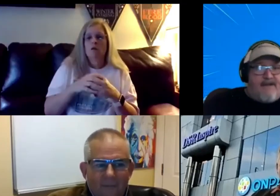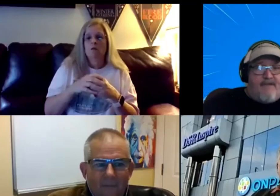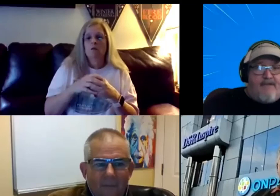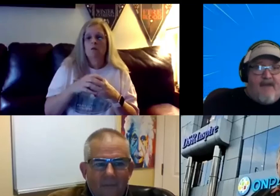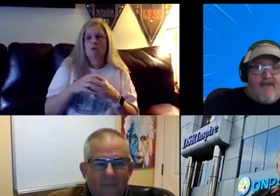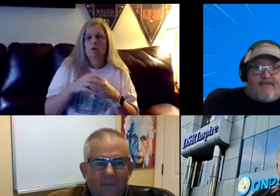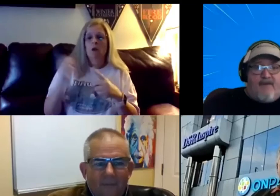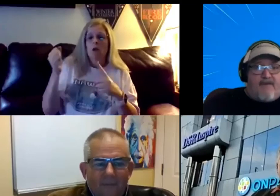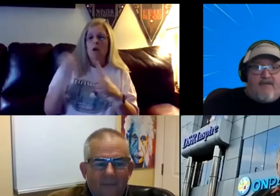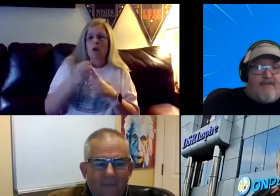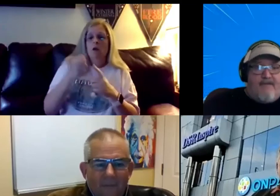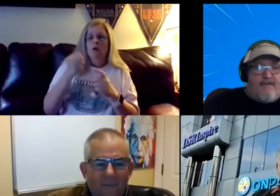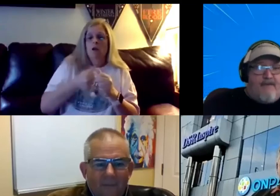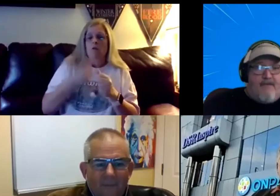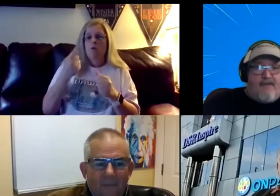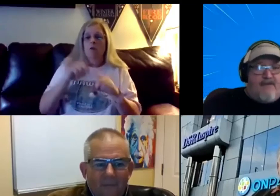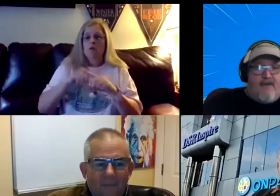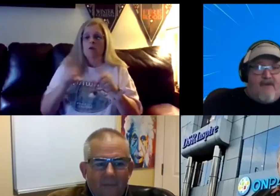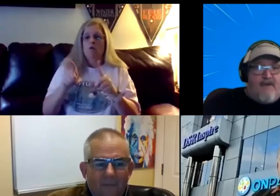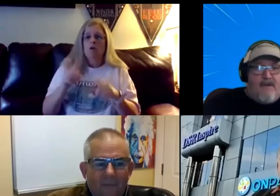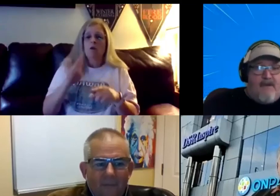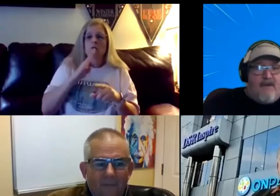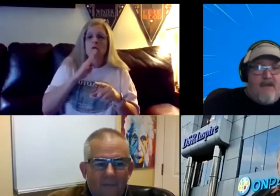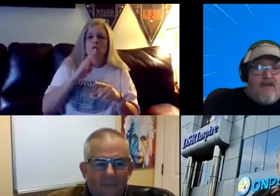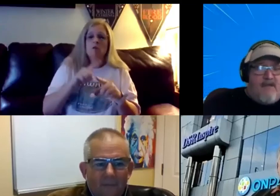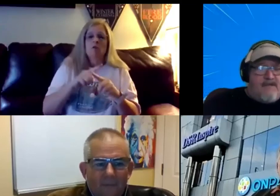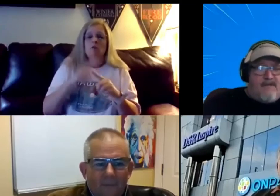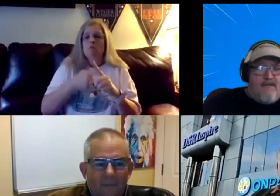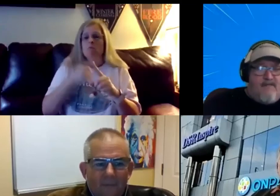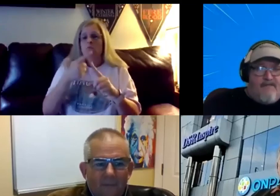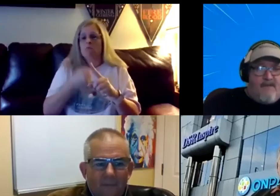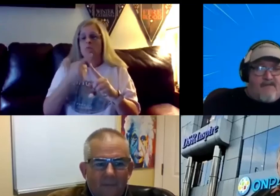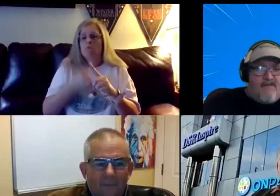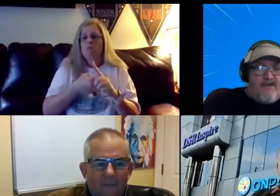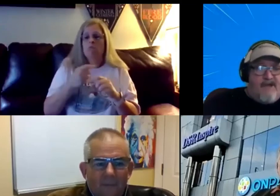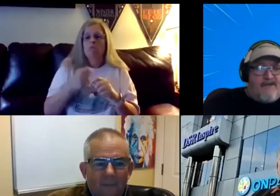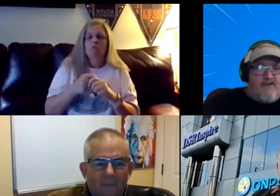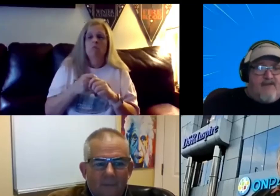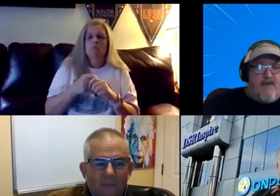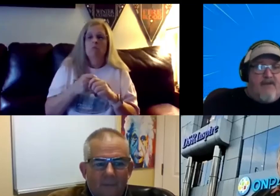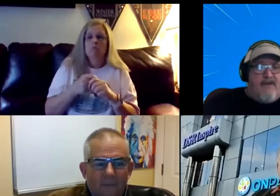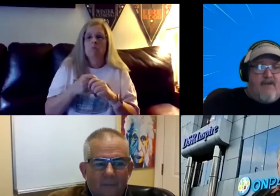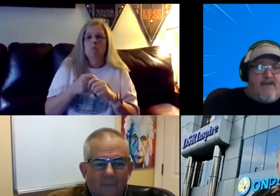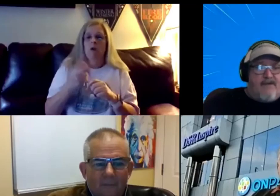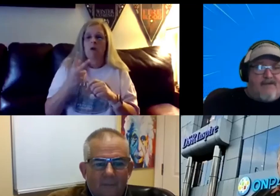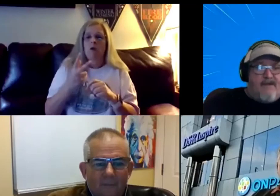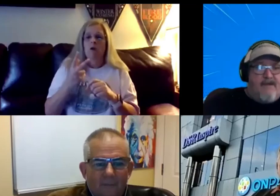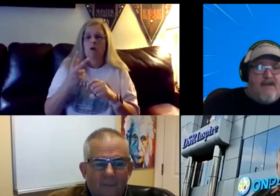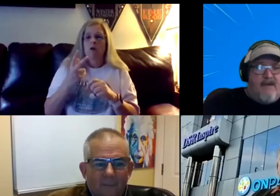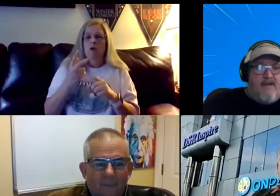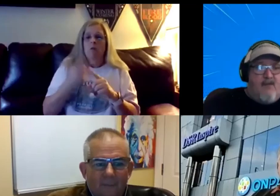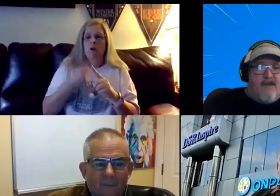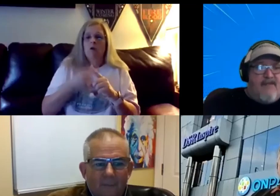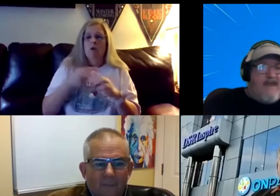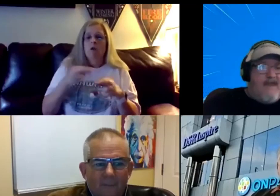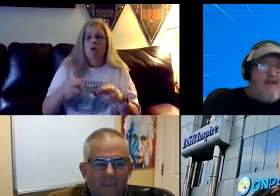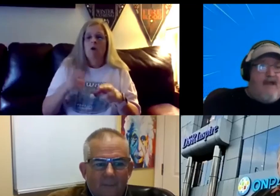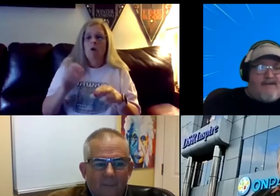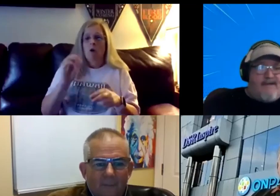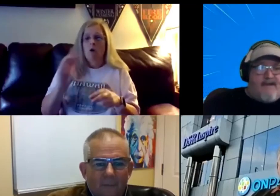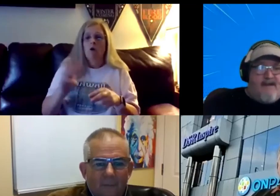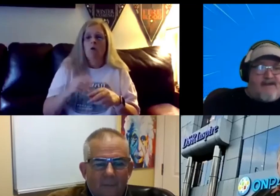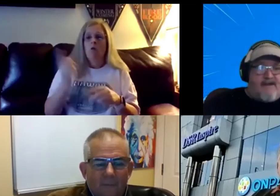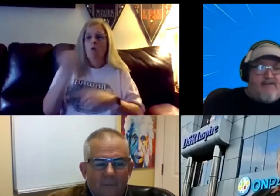everybody different. I've talked to people for a month in a row, months, 30 days in a row, and then all of a sudden, one day